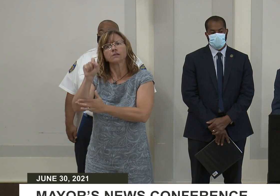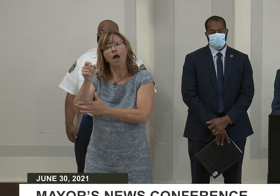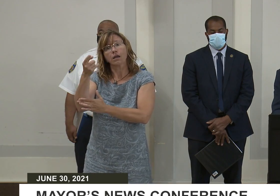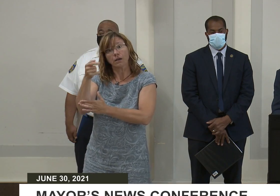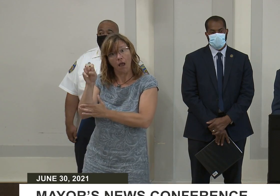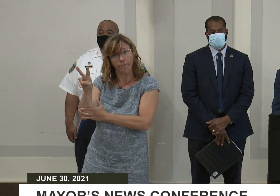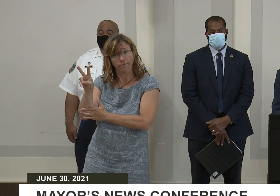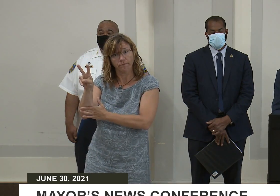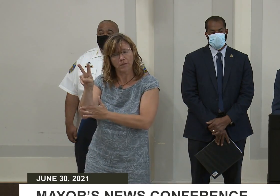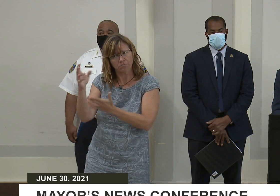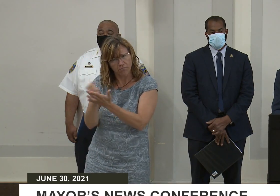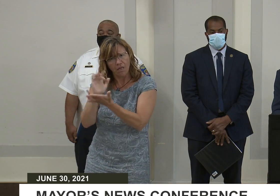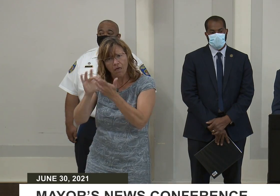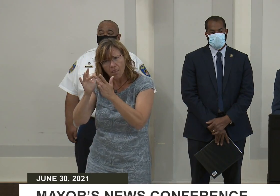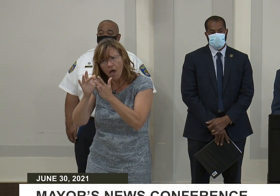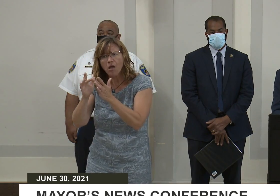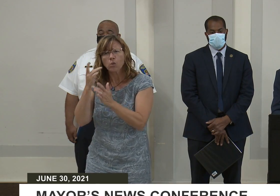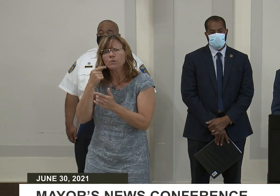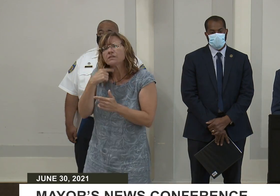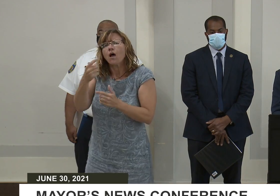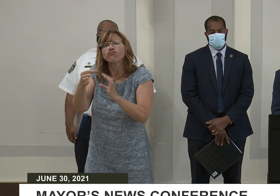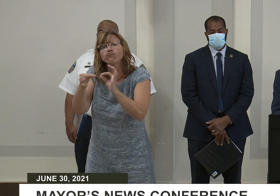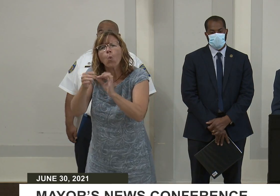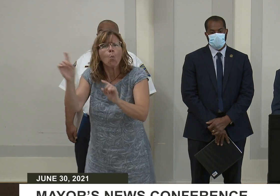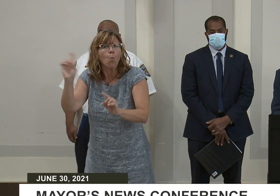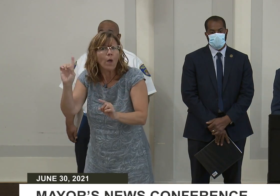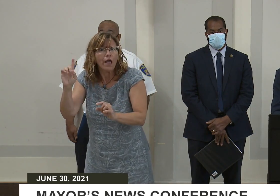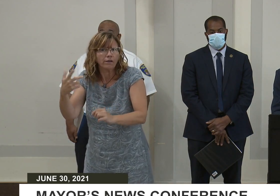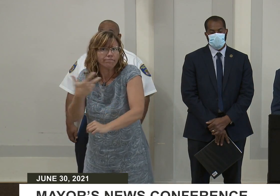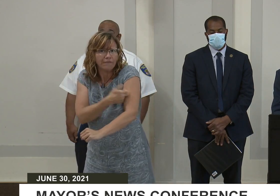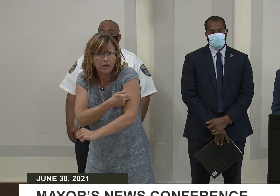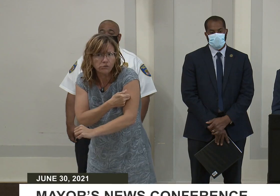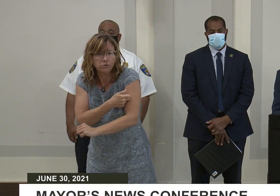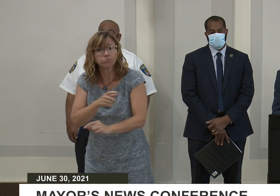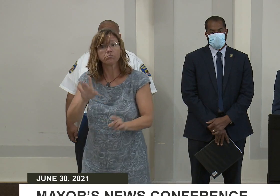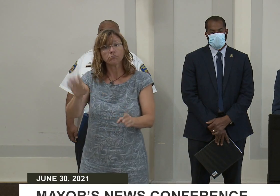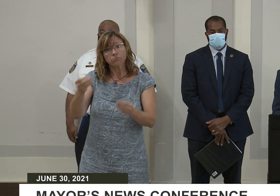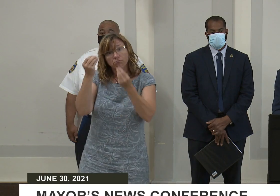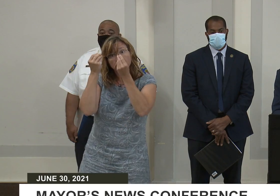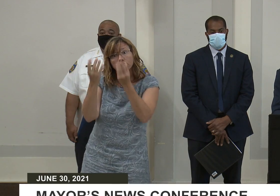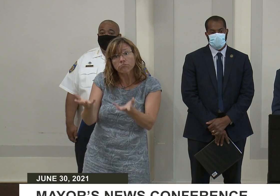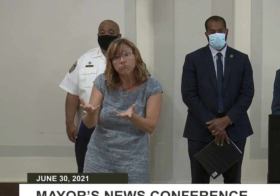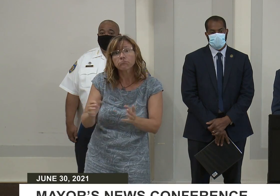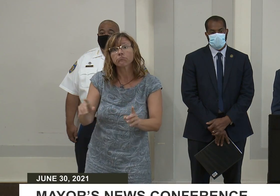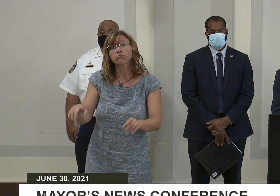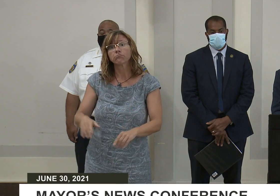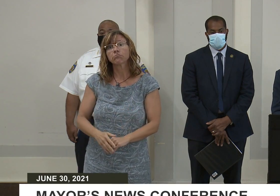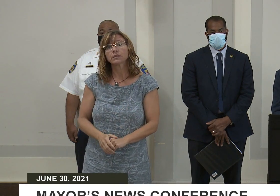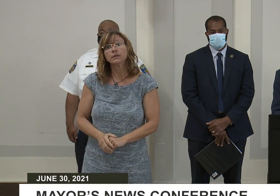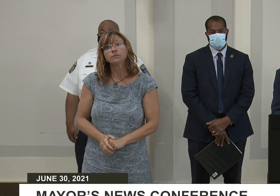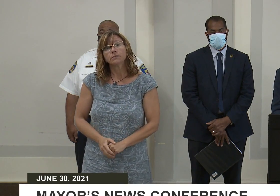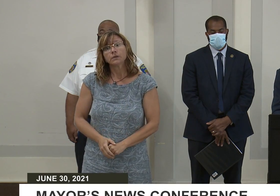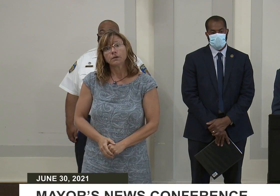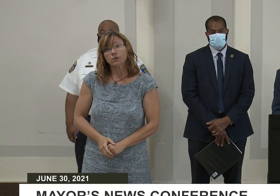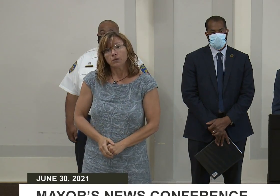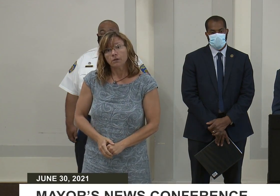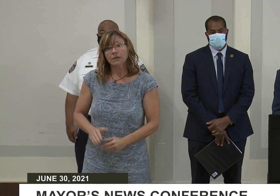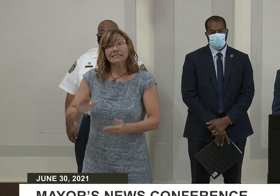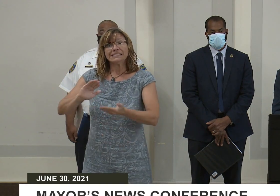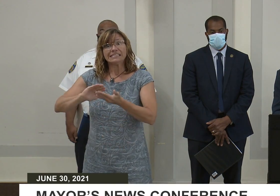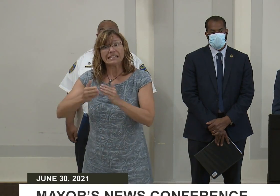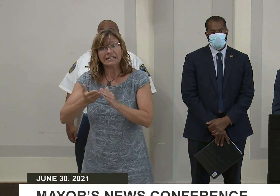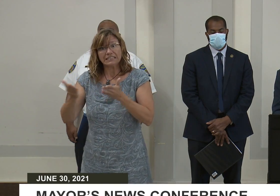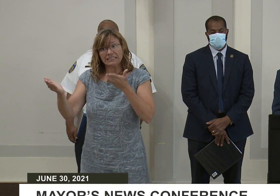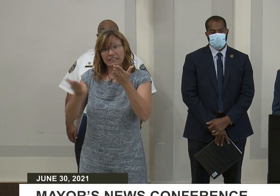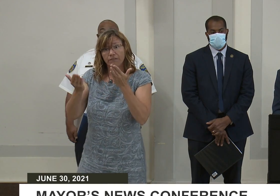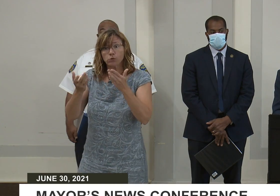COVAX.baltimorecity.gov. Additionally, I would like to provide an update on the status of front-facing city services. As you know, we have been working